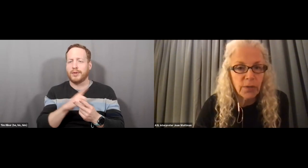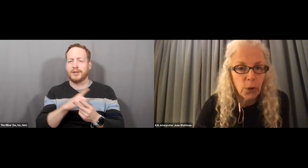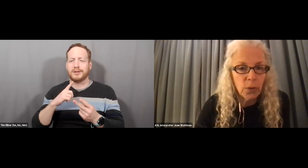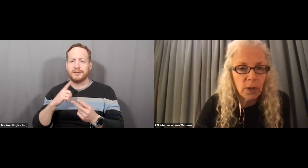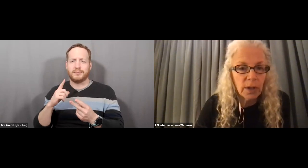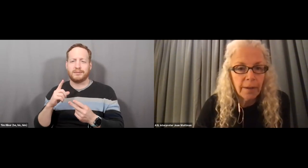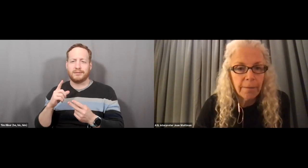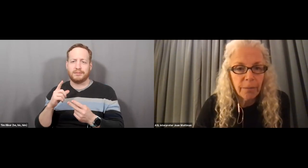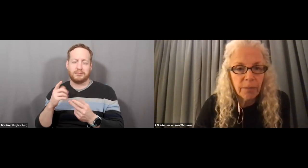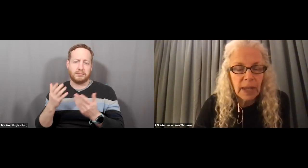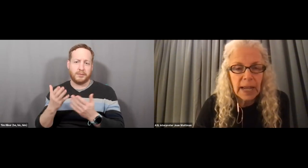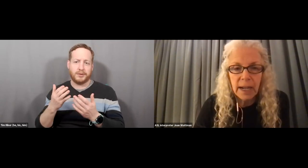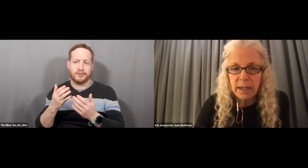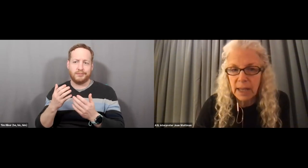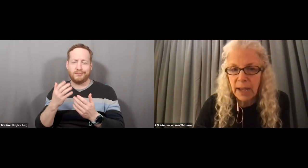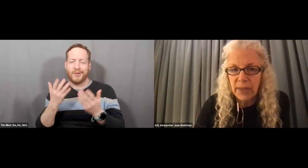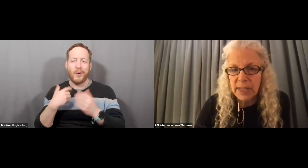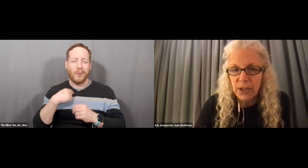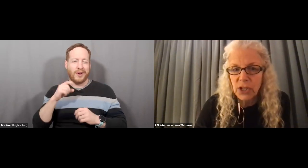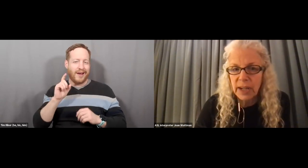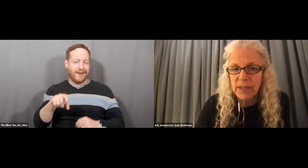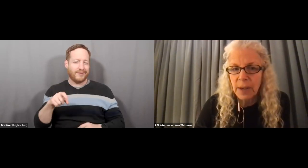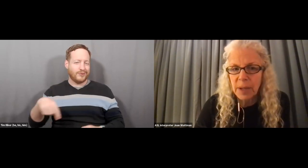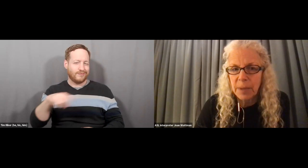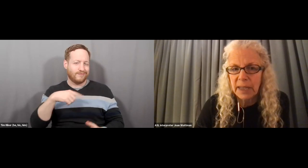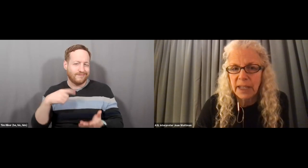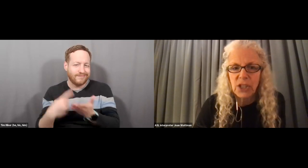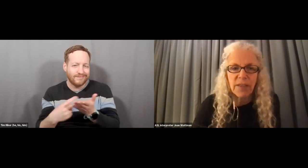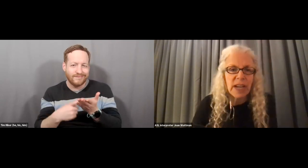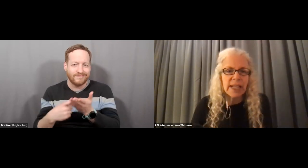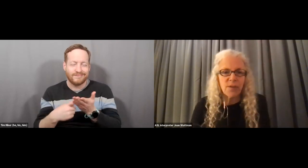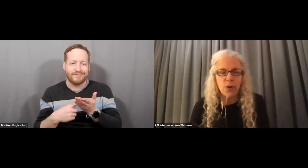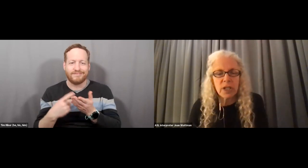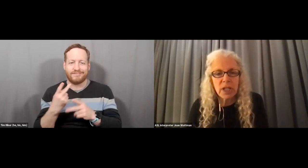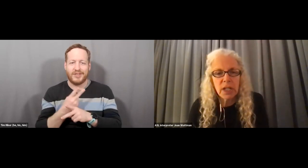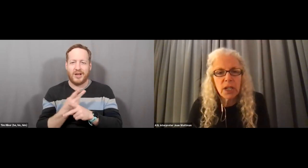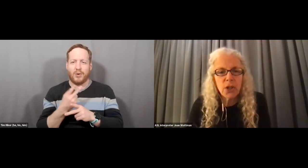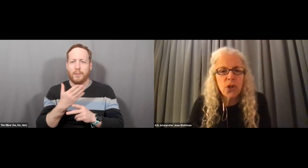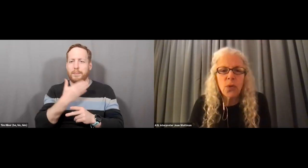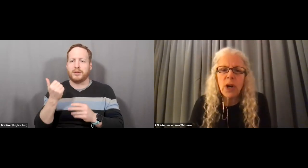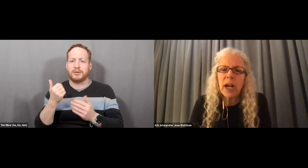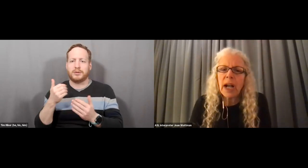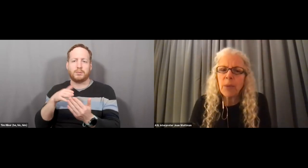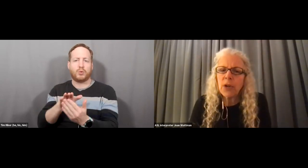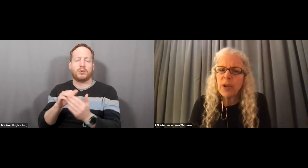view. And they have this legislative subcommittee, a legislative task force. So I'm wondering